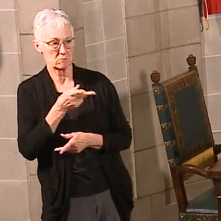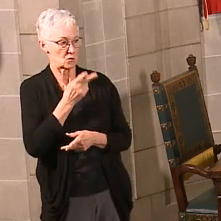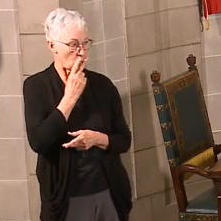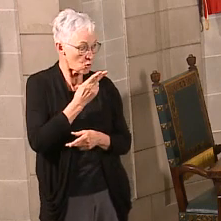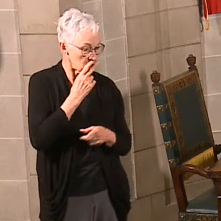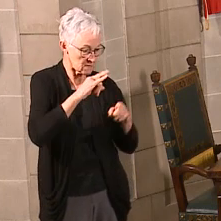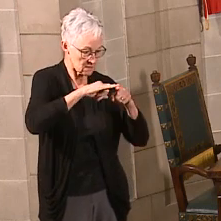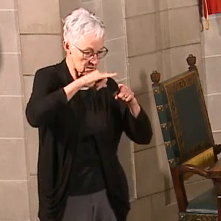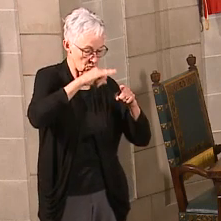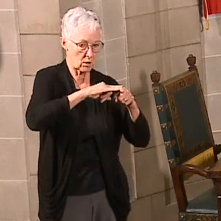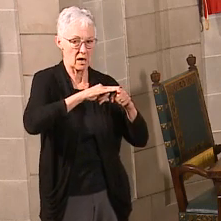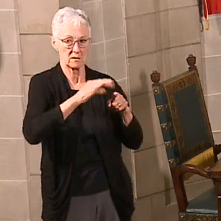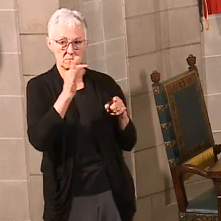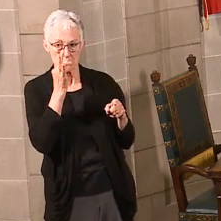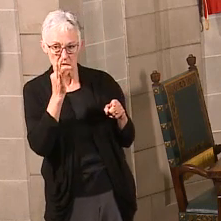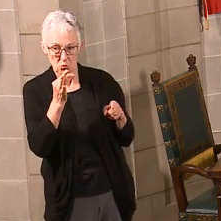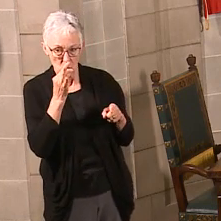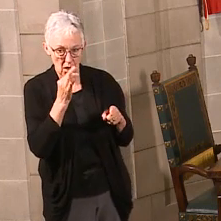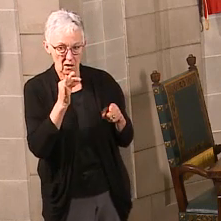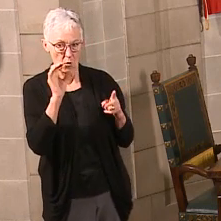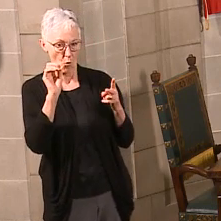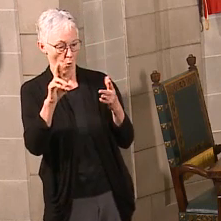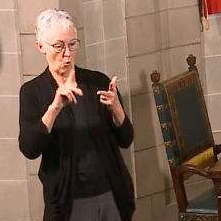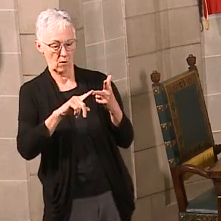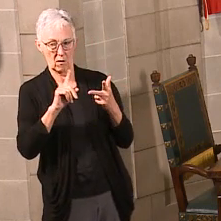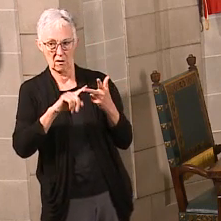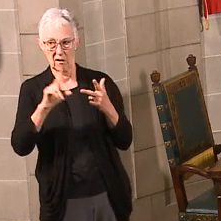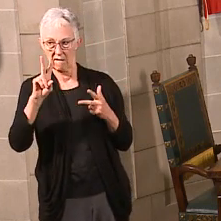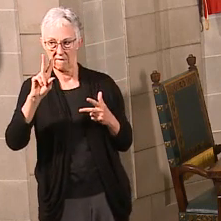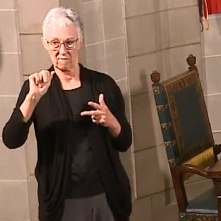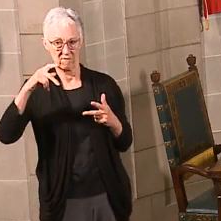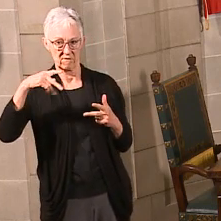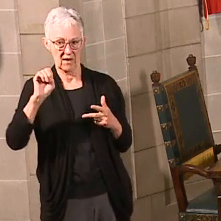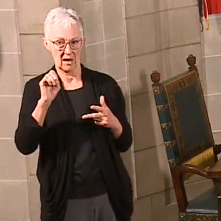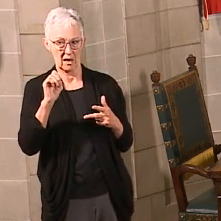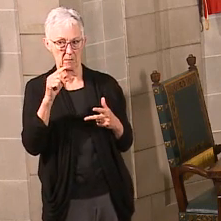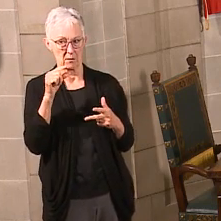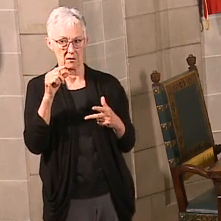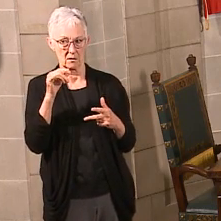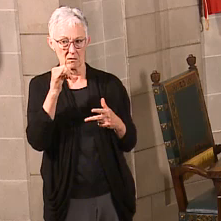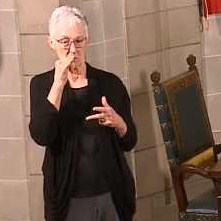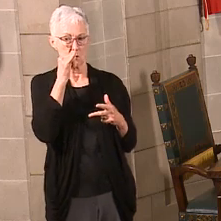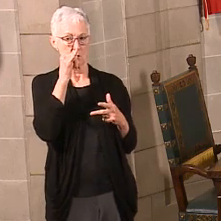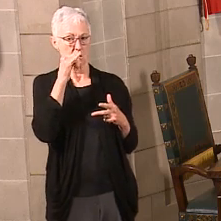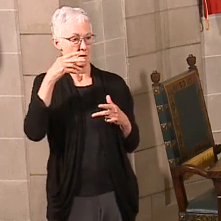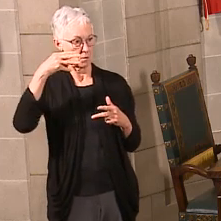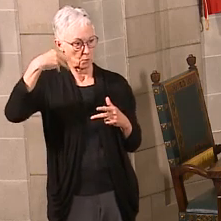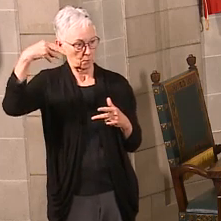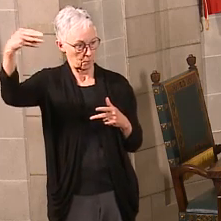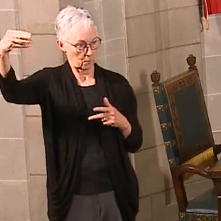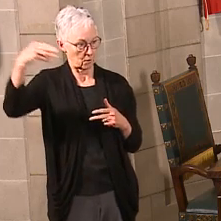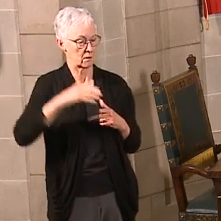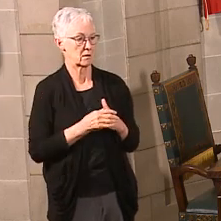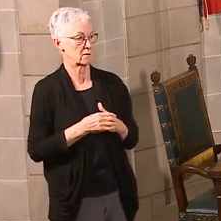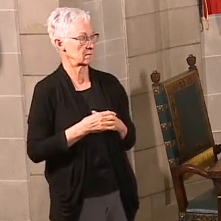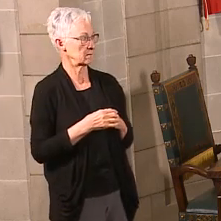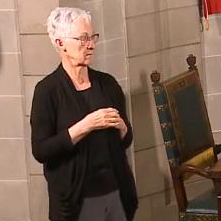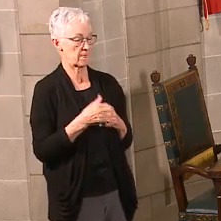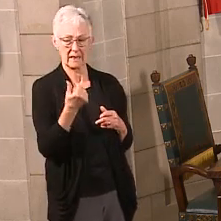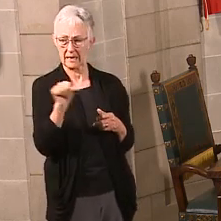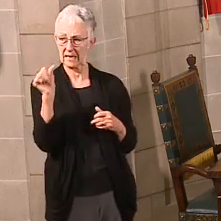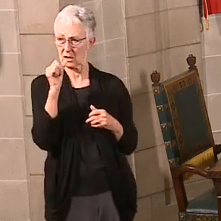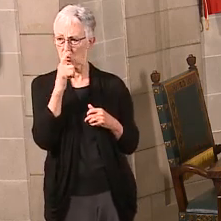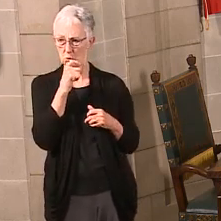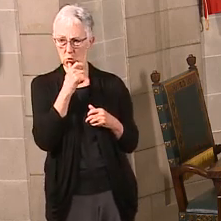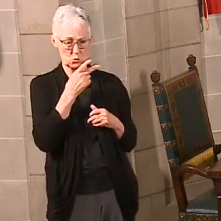marijuana, or vaping. Now, smokers, by the nature of being smokers, have an increase in